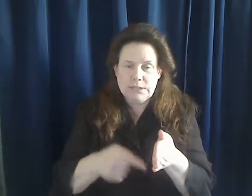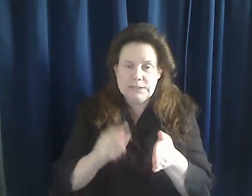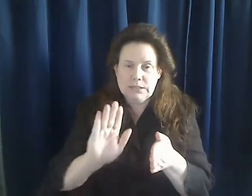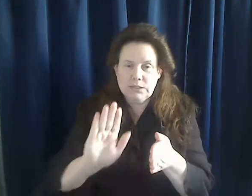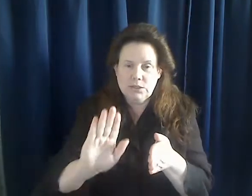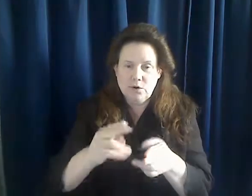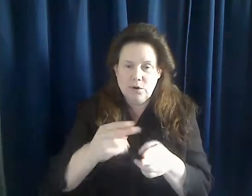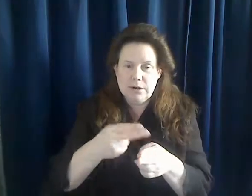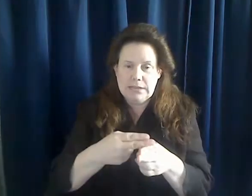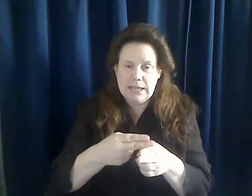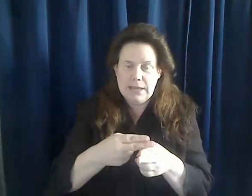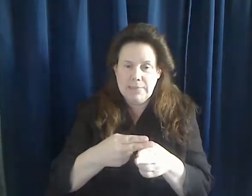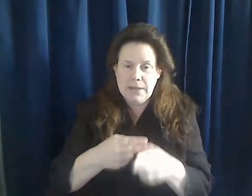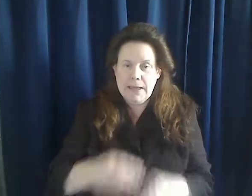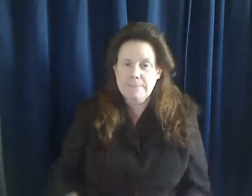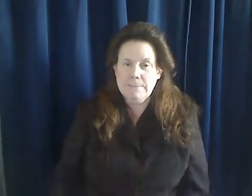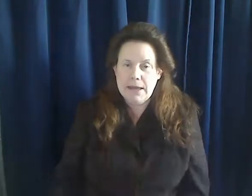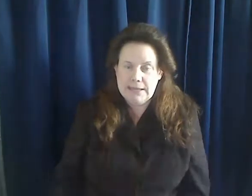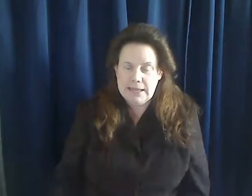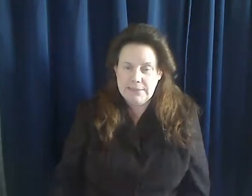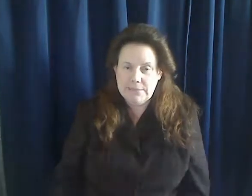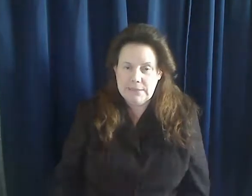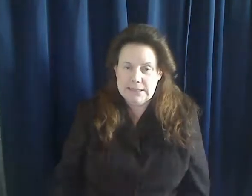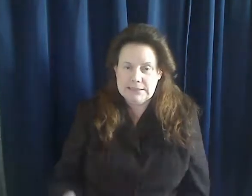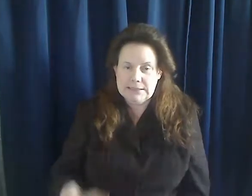What's your name? My name is